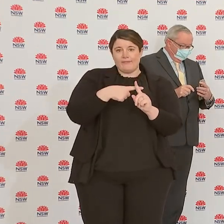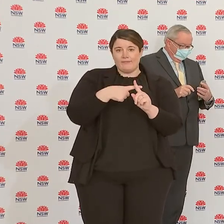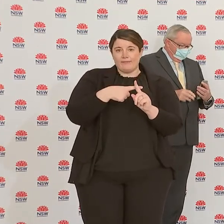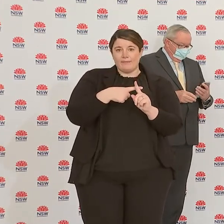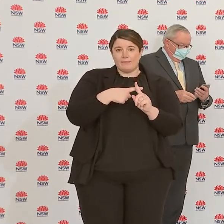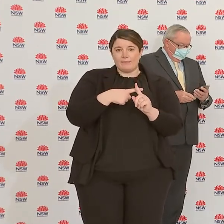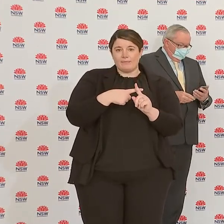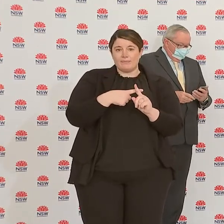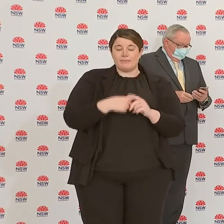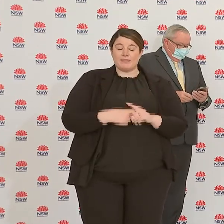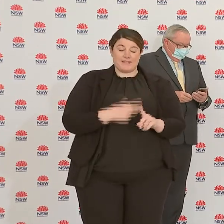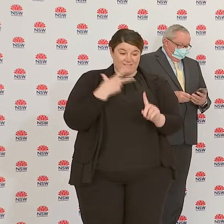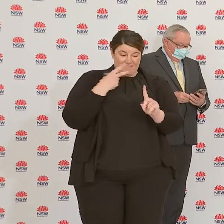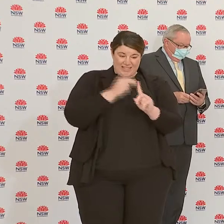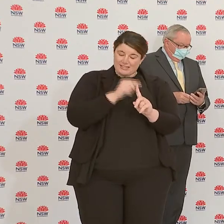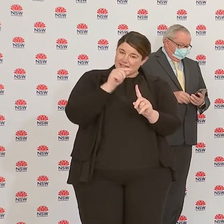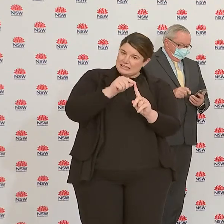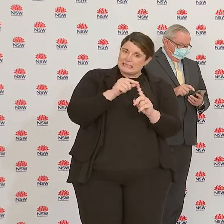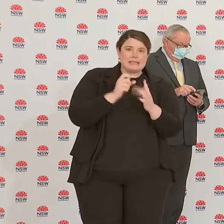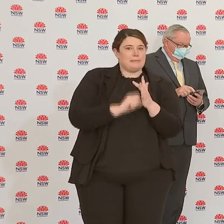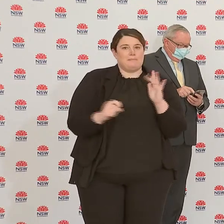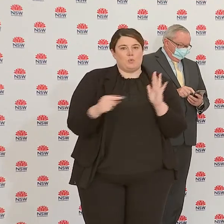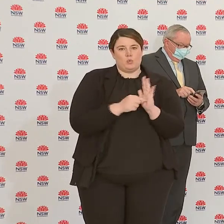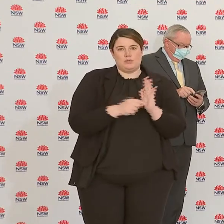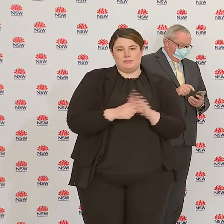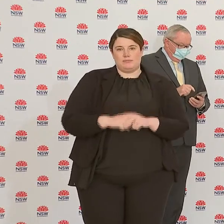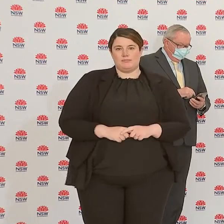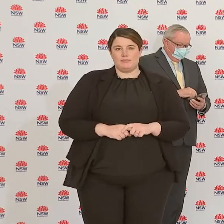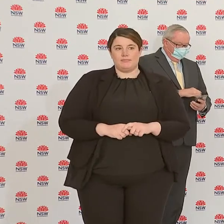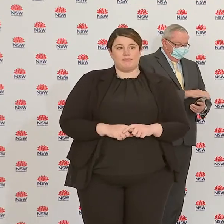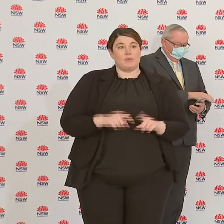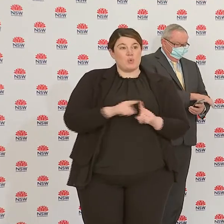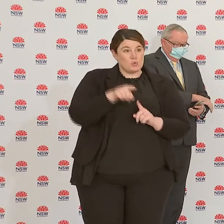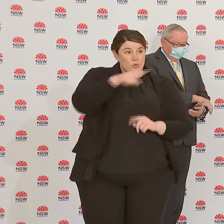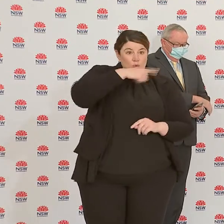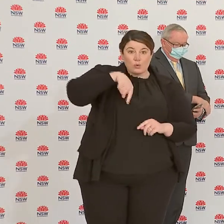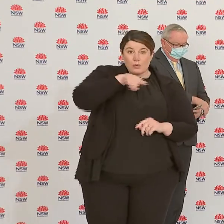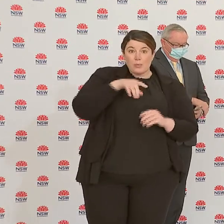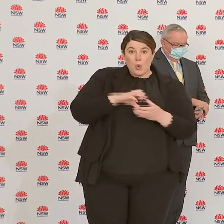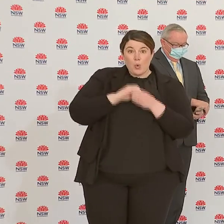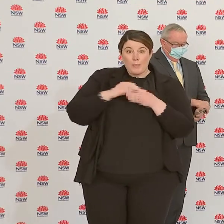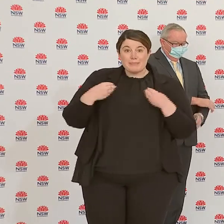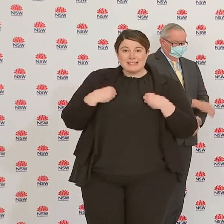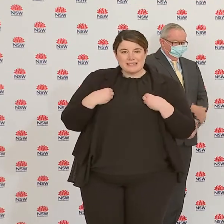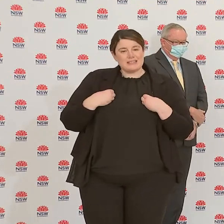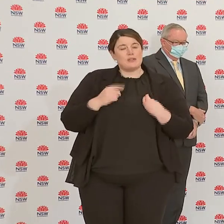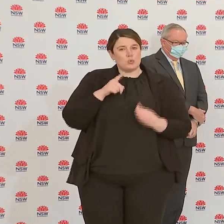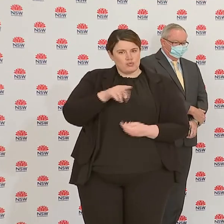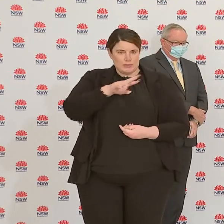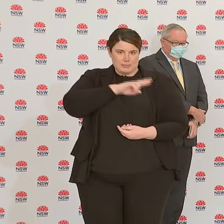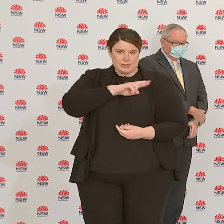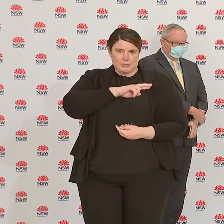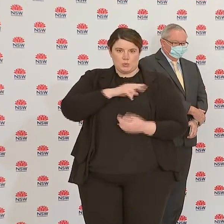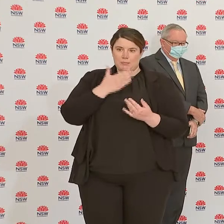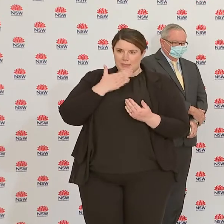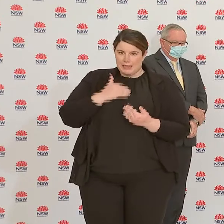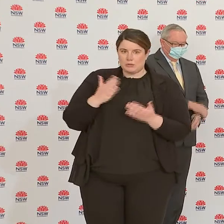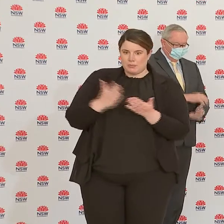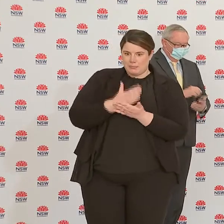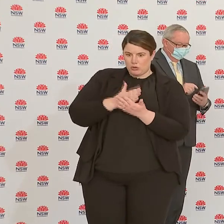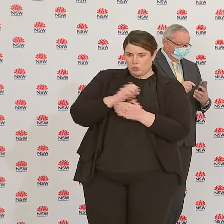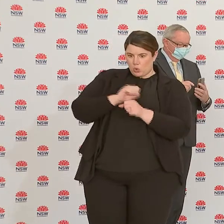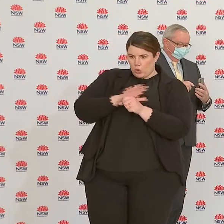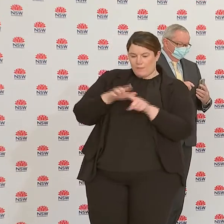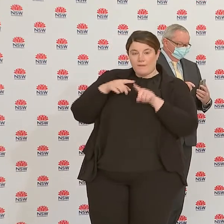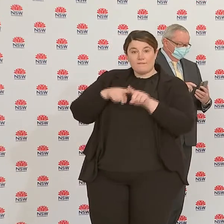efforts and vaccination is part of it. But also businesses have a responsibility to conduct their businesses in COVID-safe